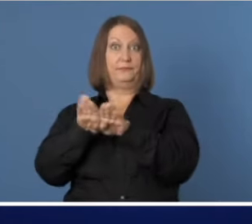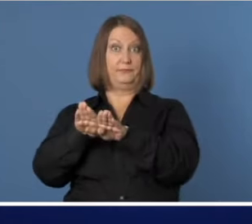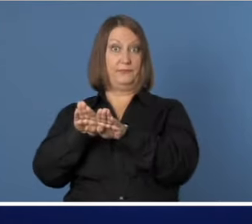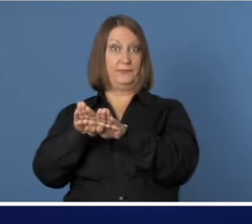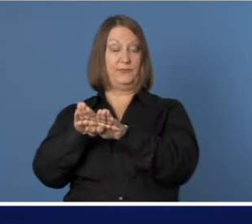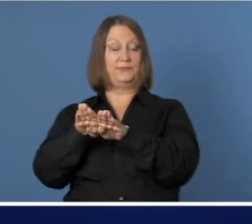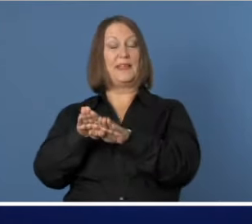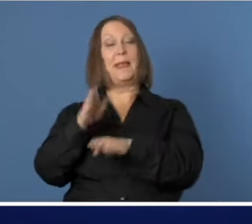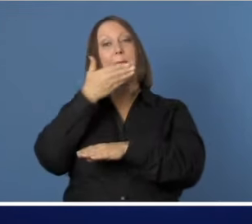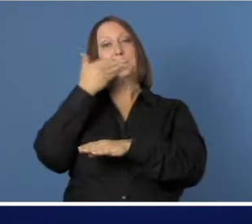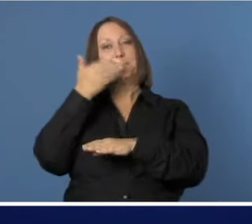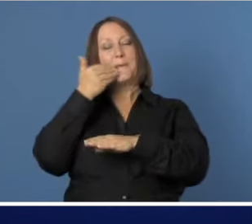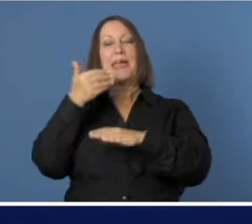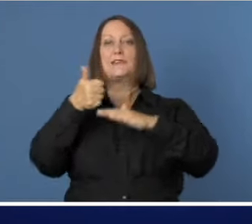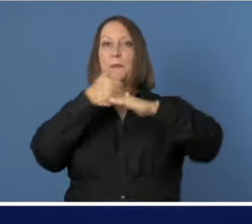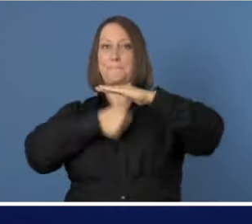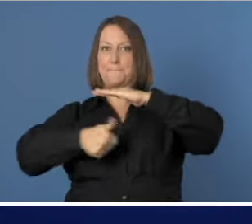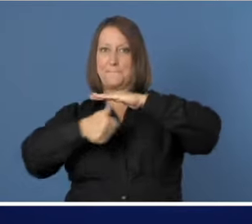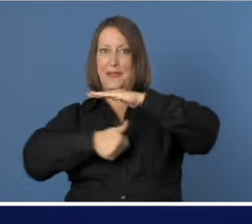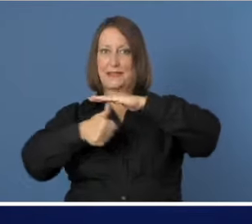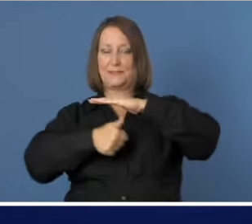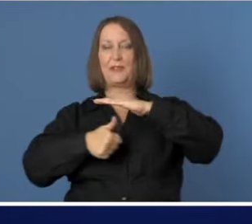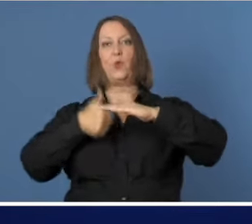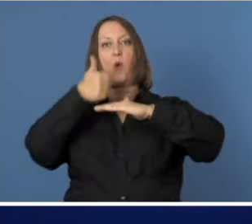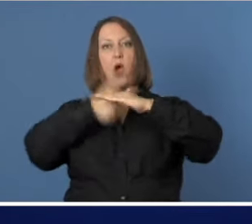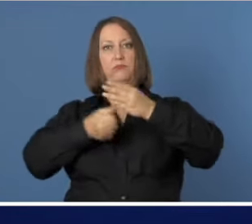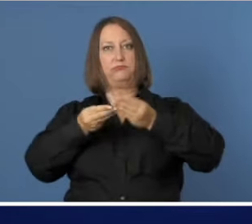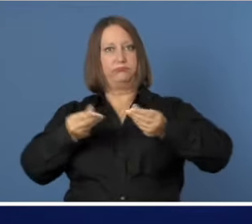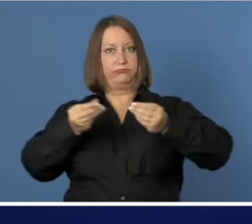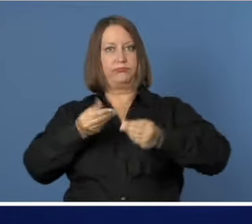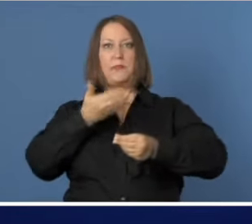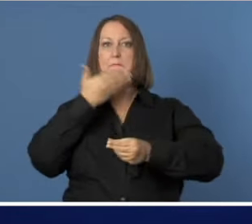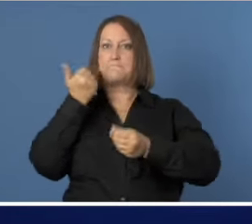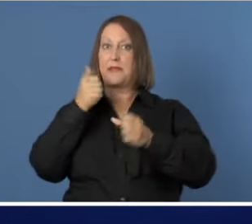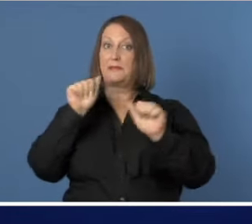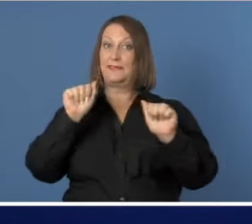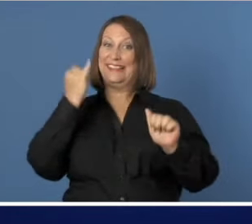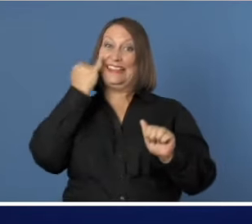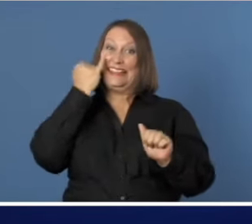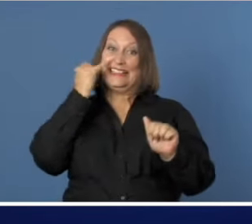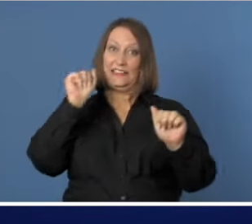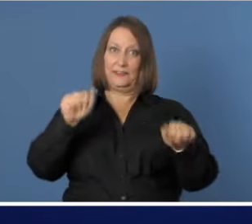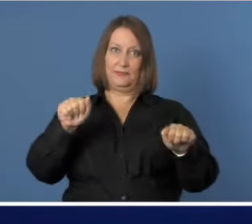a basement or other underground area if possible.